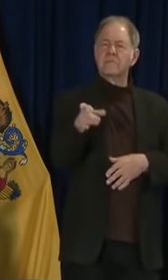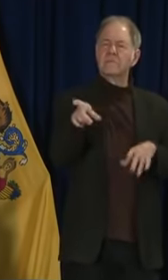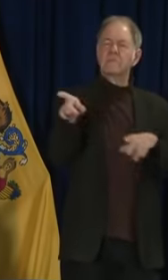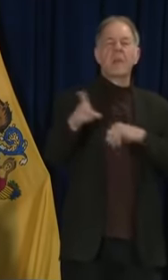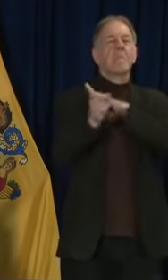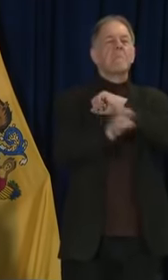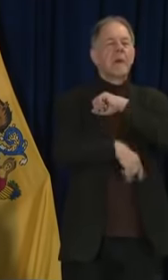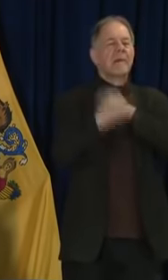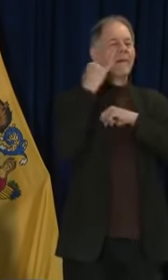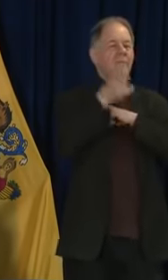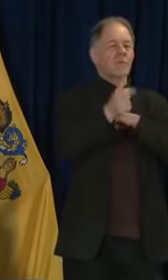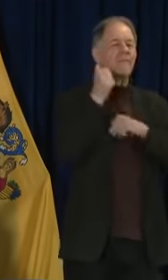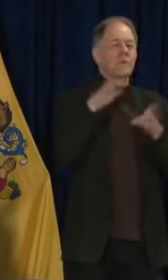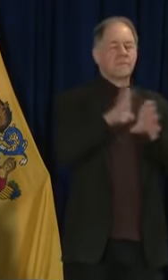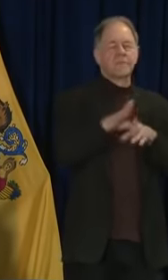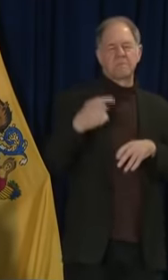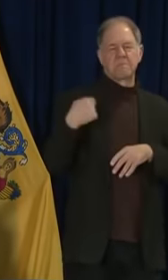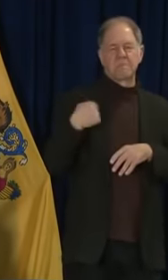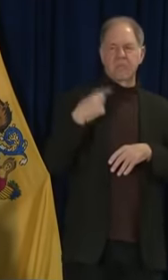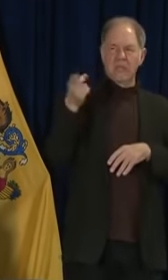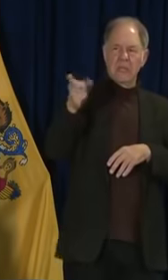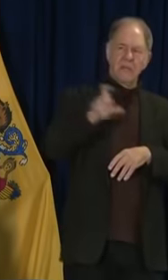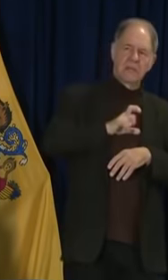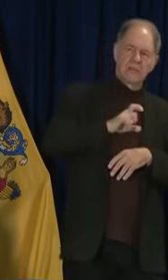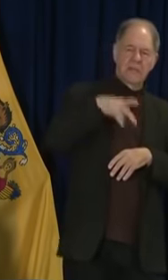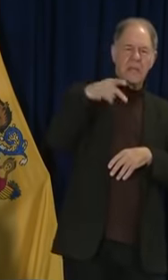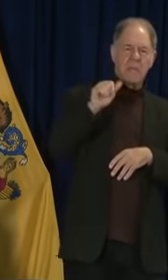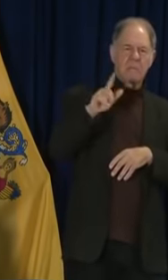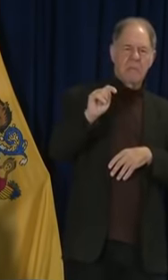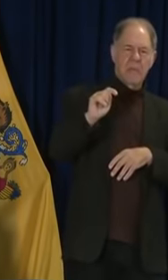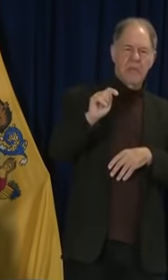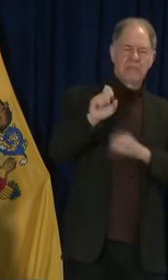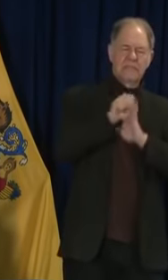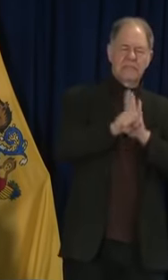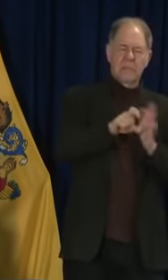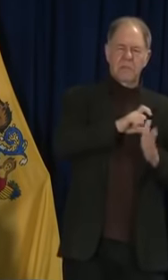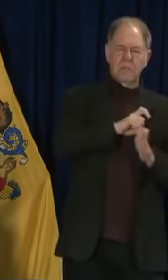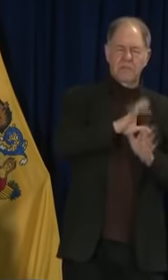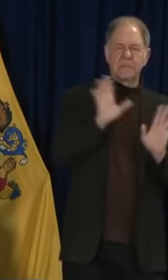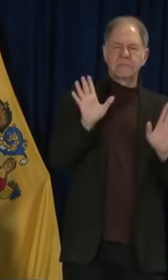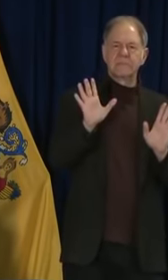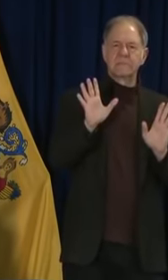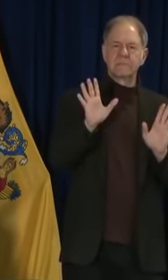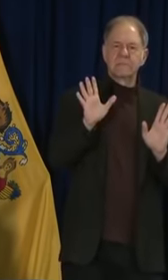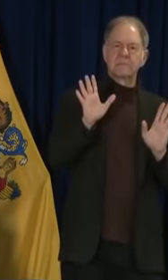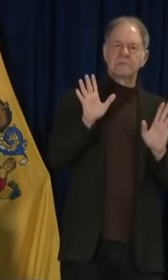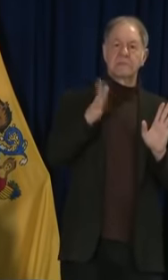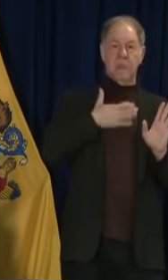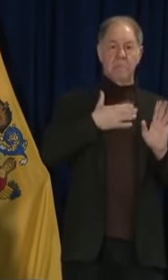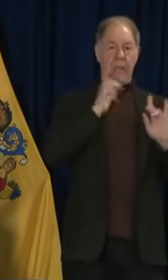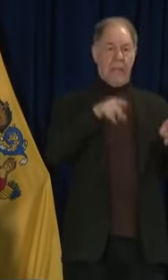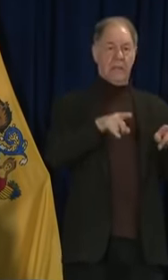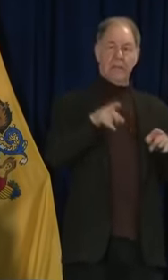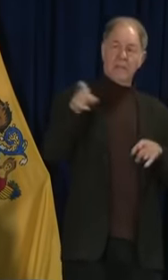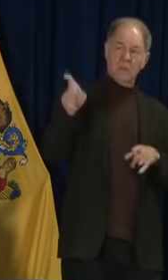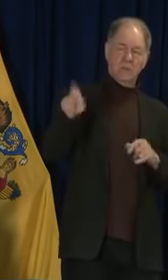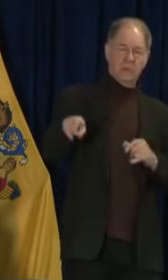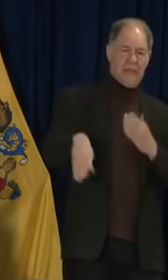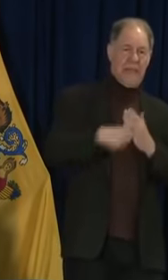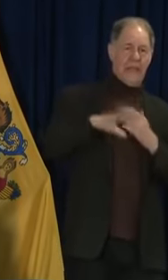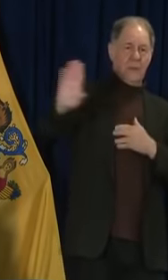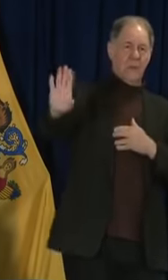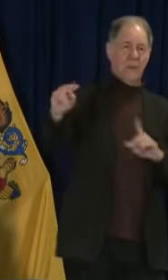people. Oh, so Pat and I talked about this. I don't want to. I'm going to give you my answer, and then Pat, you should come in and